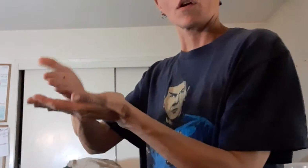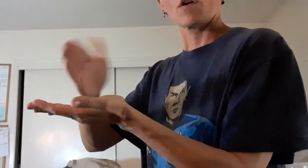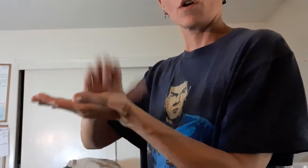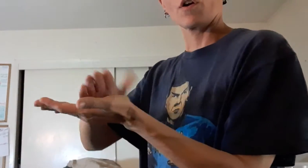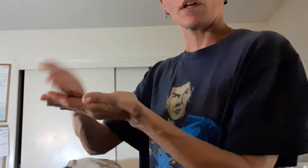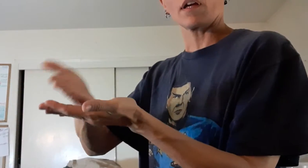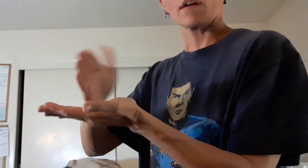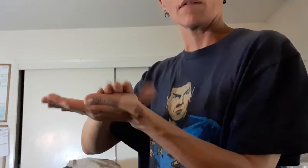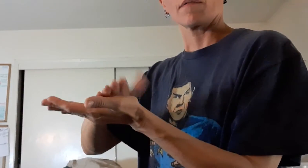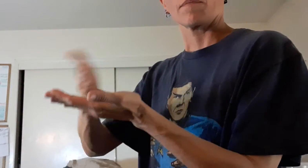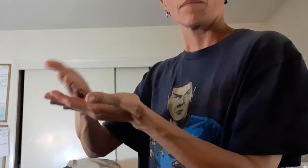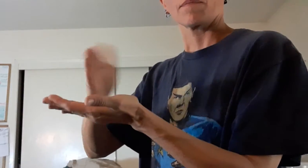Cooking.